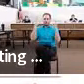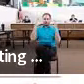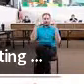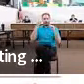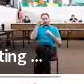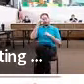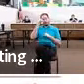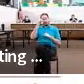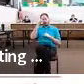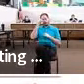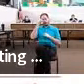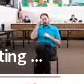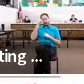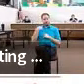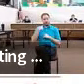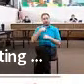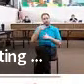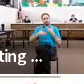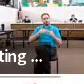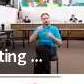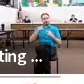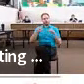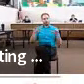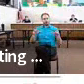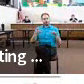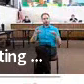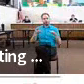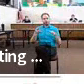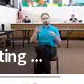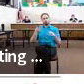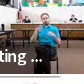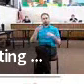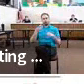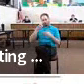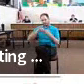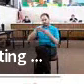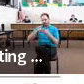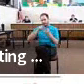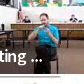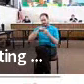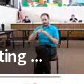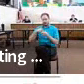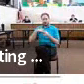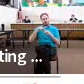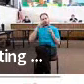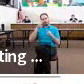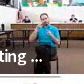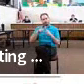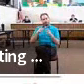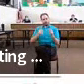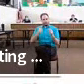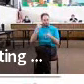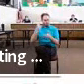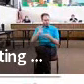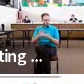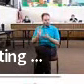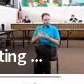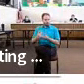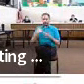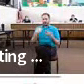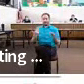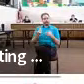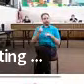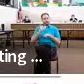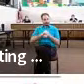and we are in the process of doing the hard design and look forward to pursuing approvals to that end. So we're here